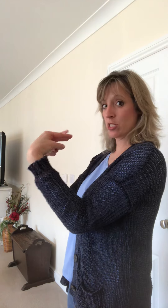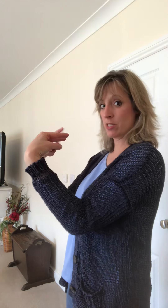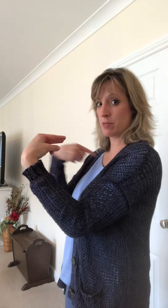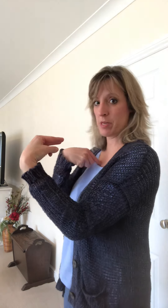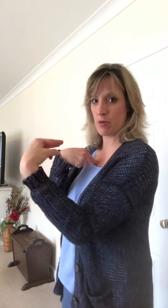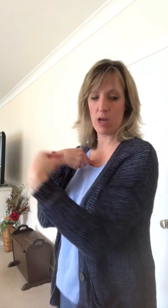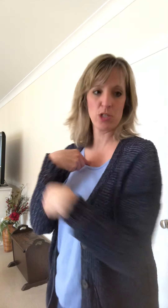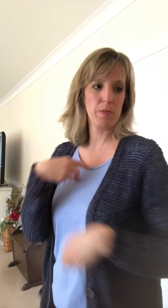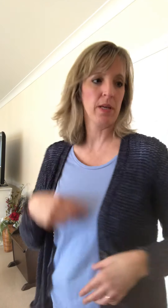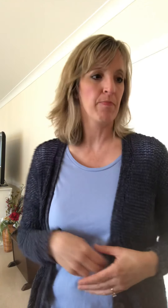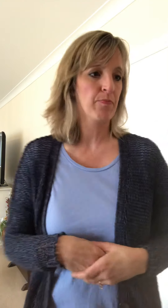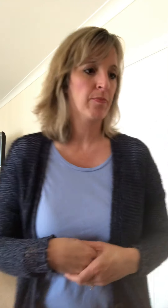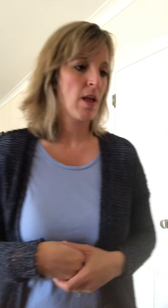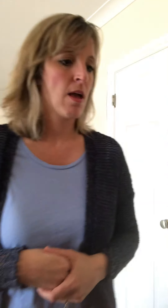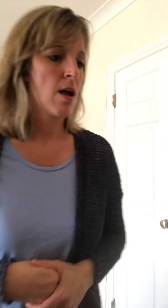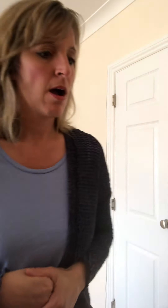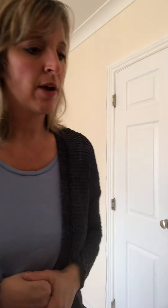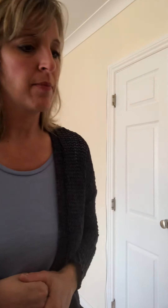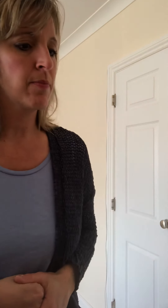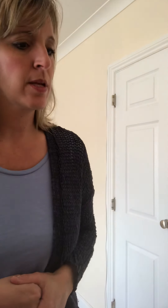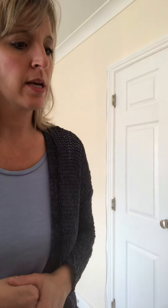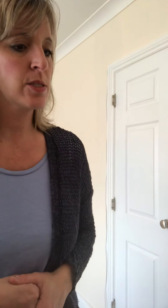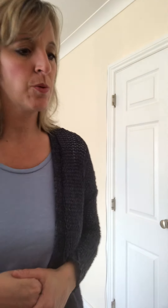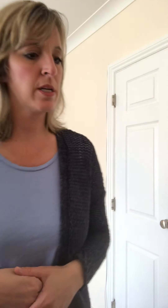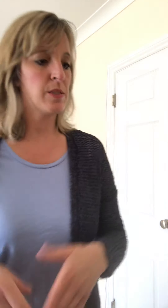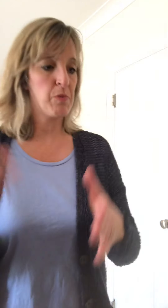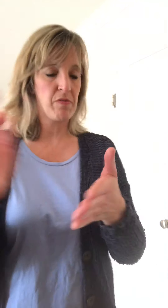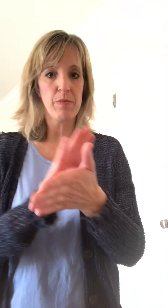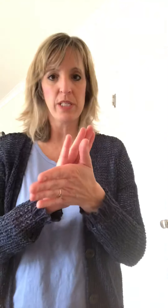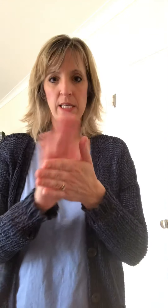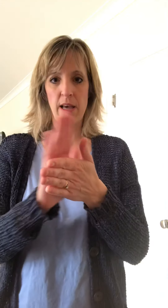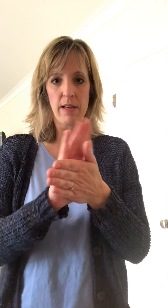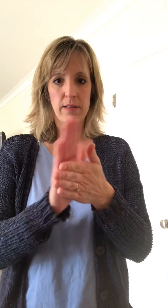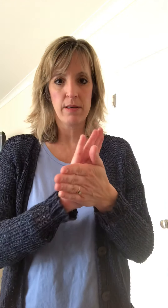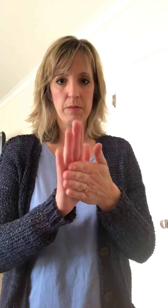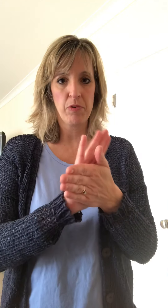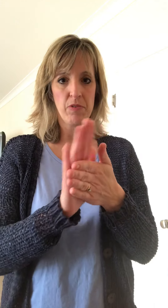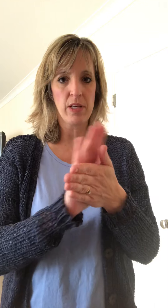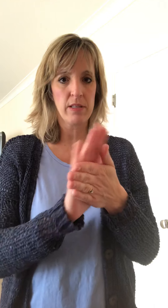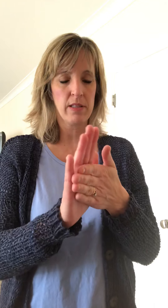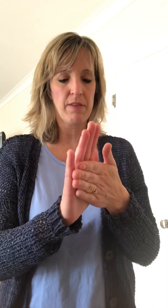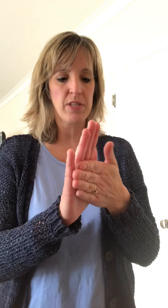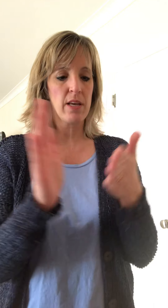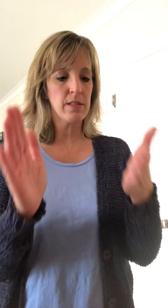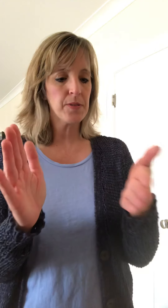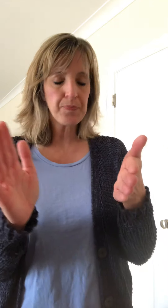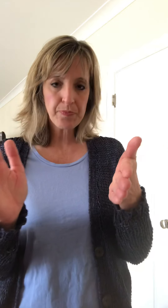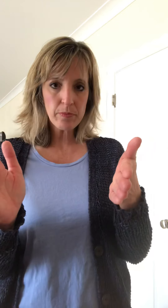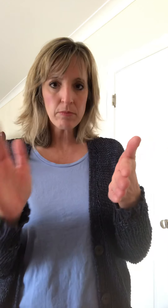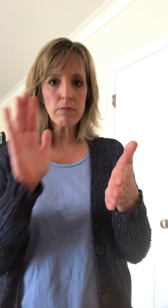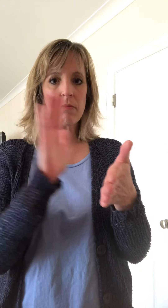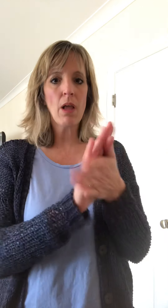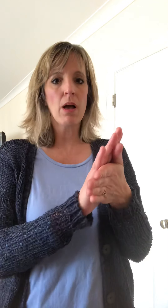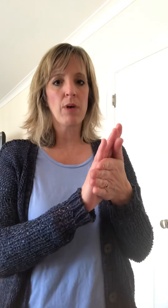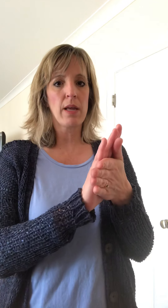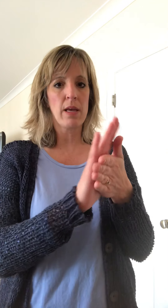attention to me, watch me. All right, next one is movie, we did that. Movie, left hand, right hand